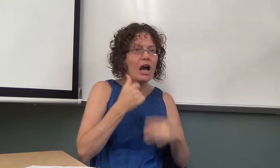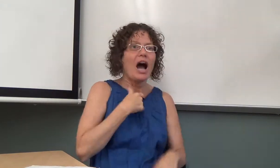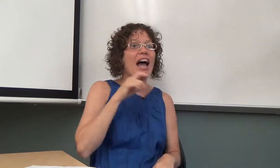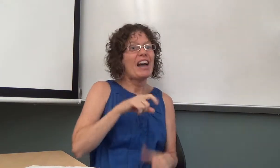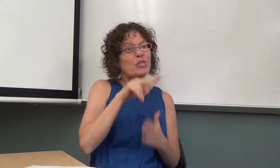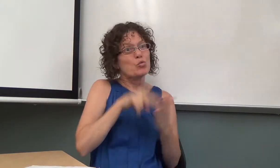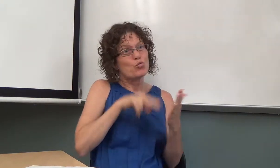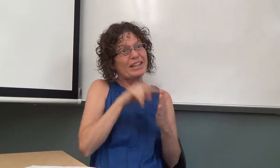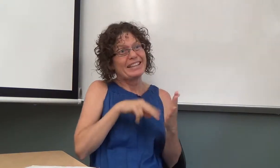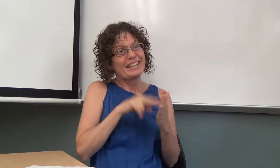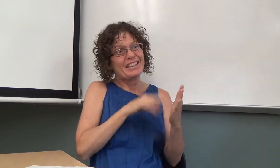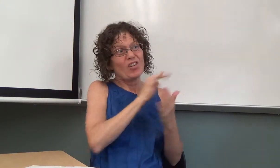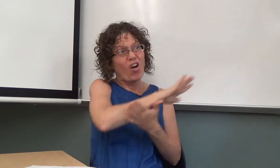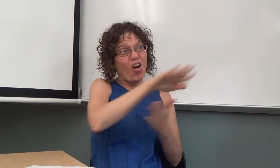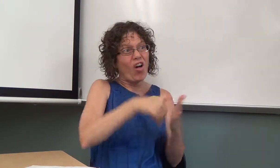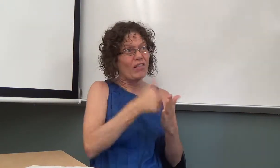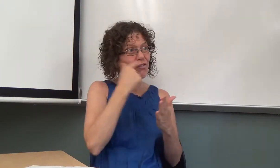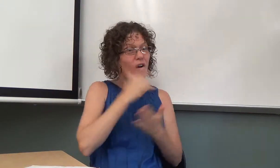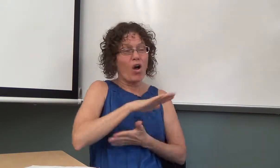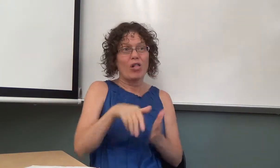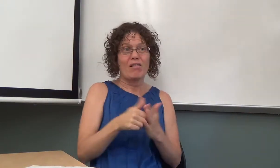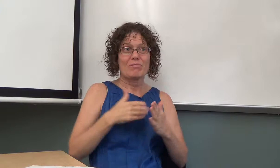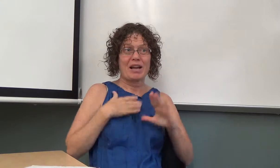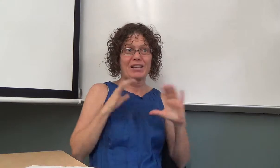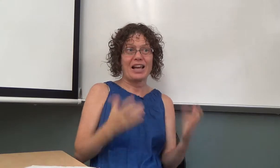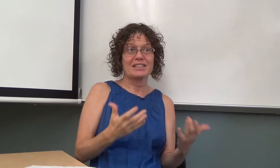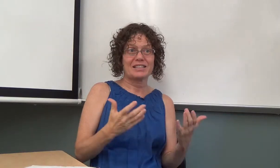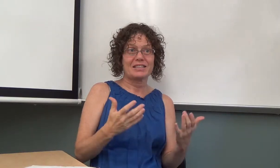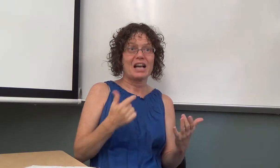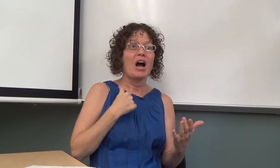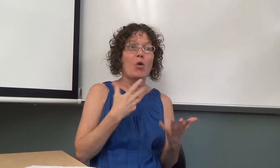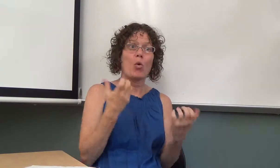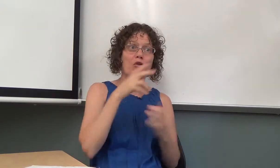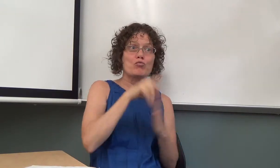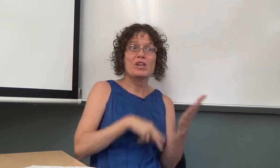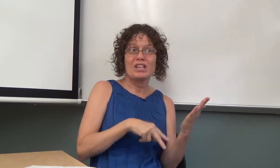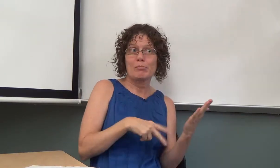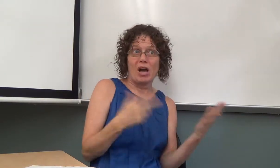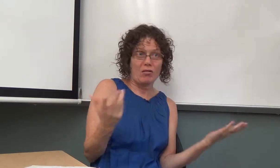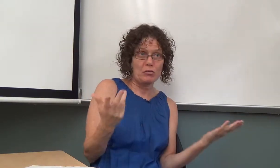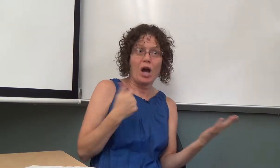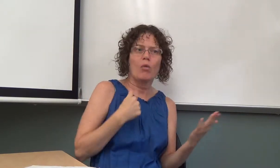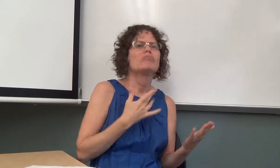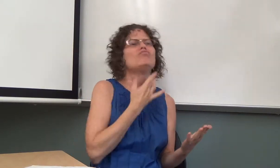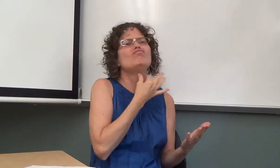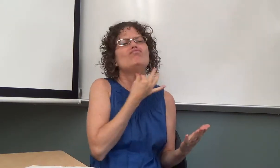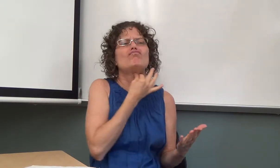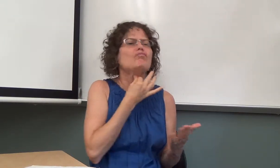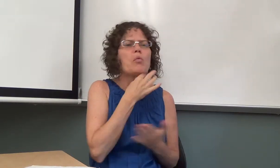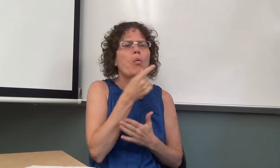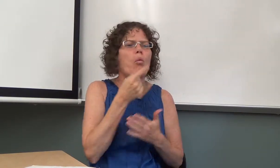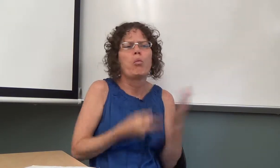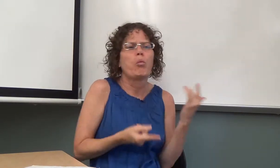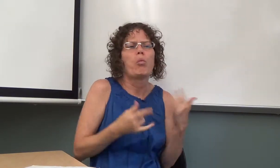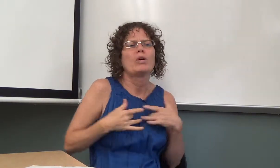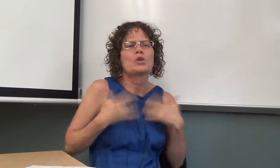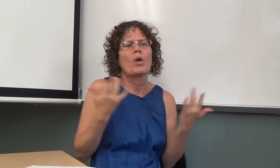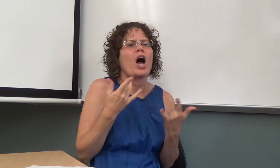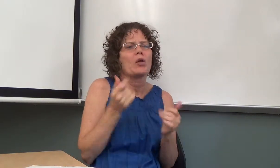all of these things for all my classes. So what do you think I want to read about? I want to know what's going on with you. It's how I get to know you better, and it's how I can use that in a class to